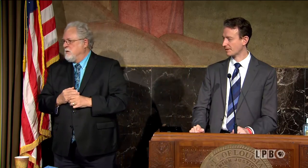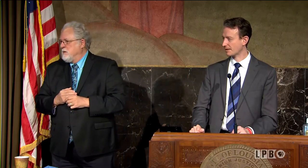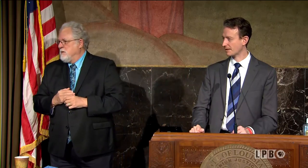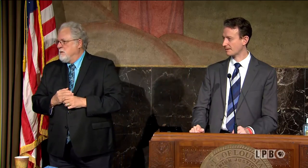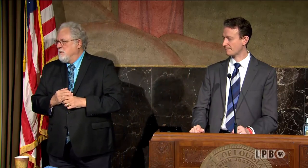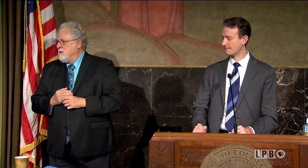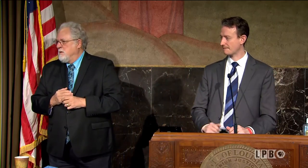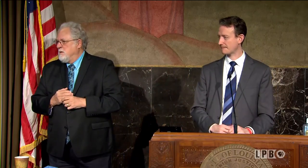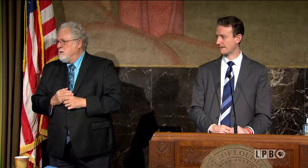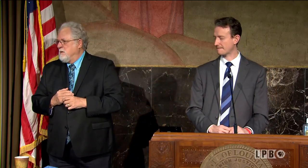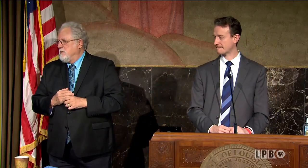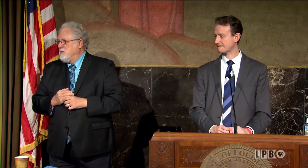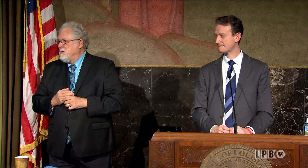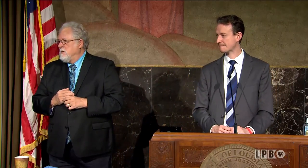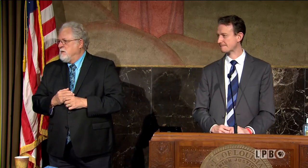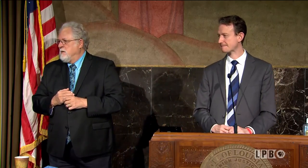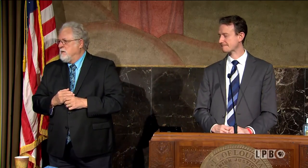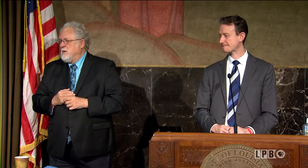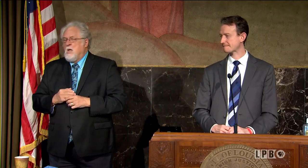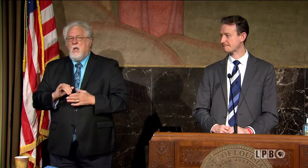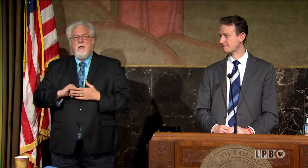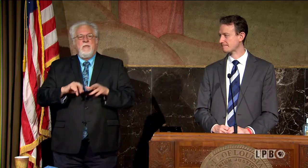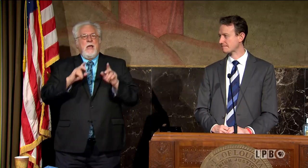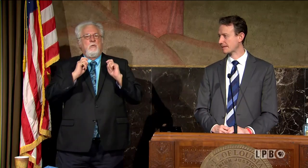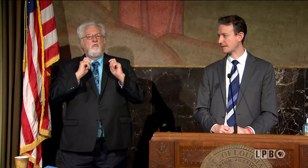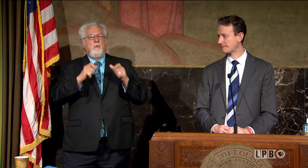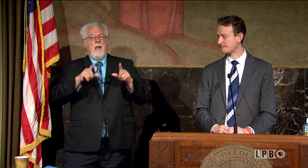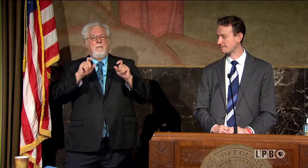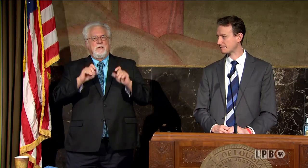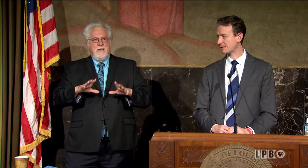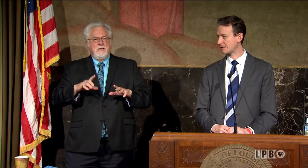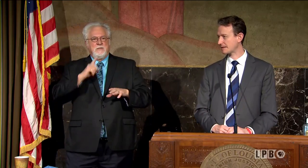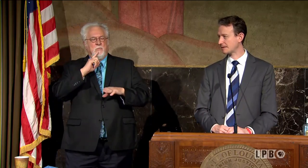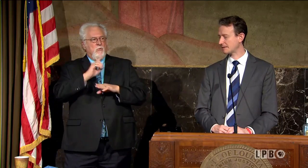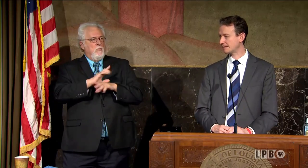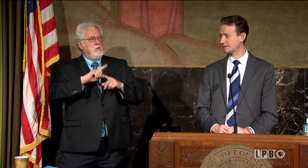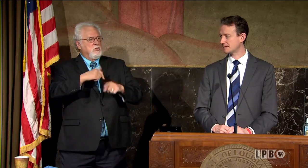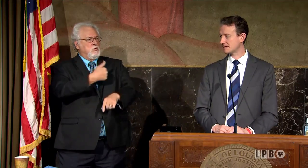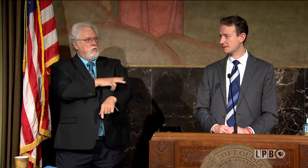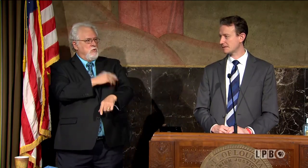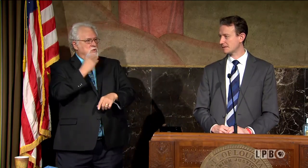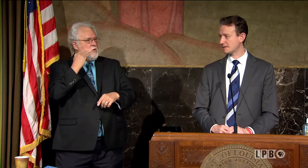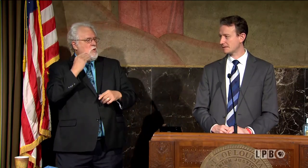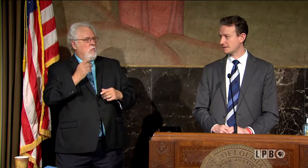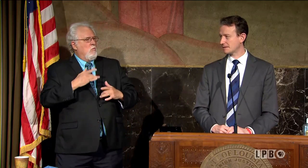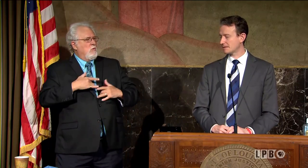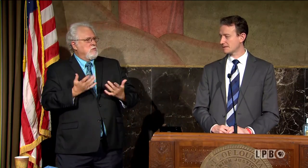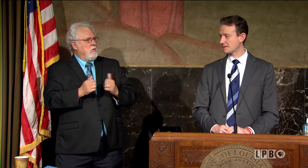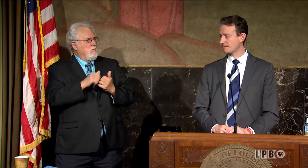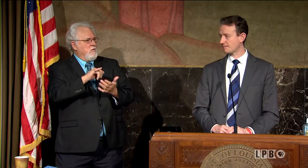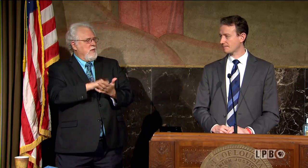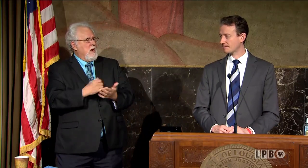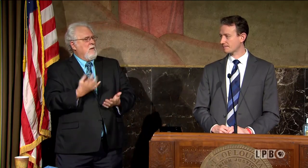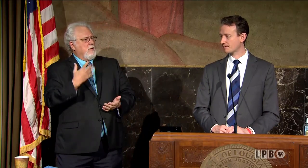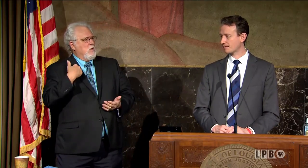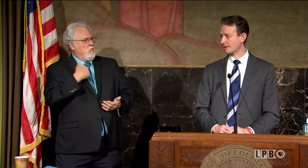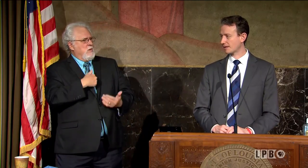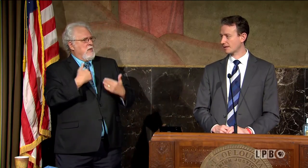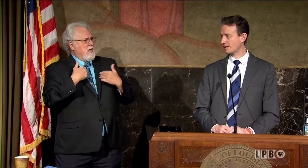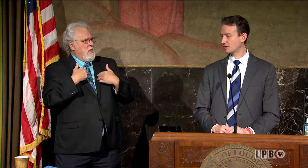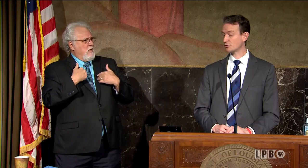status of the rapid test machines that were promised to nursing homes around the state? About how many of those do we have